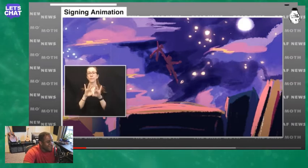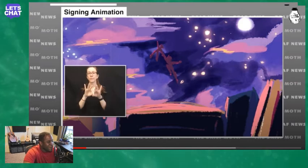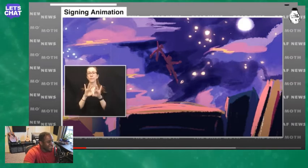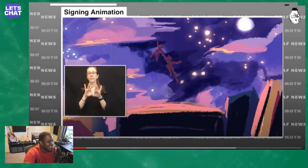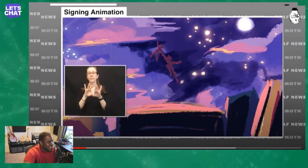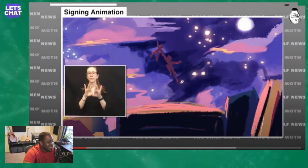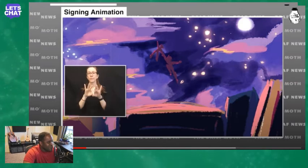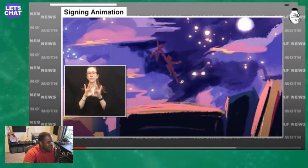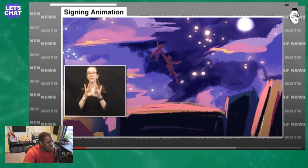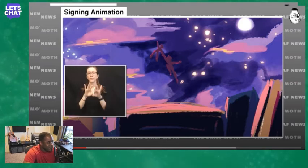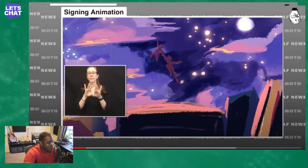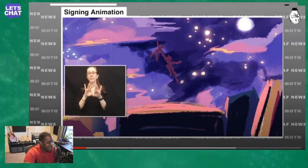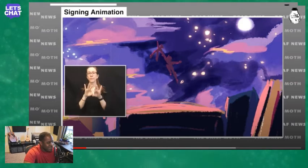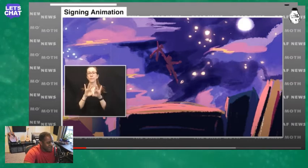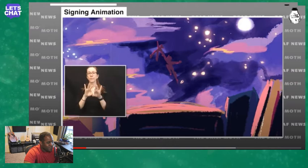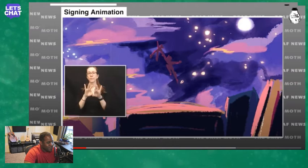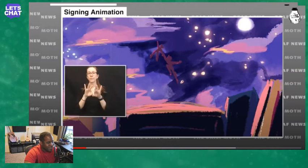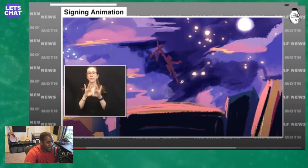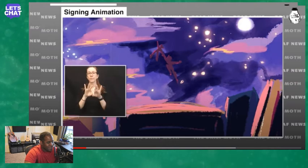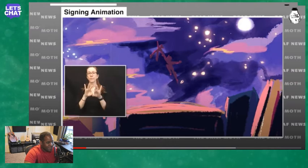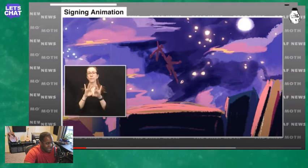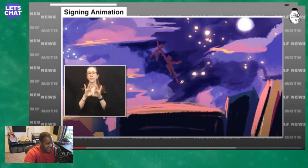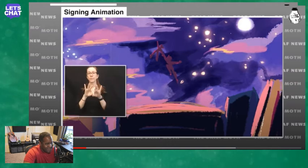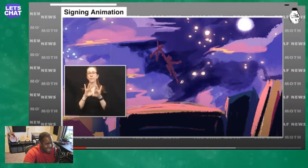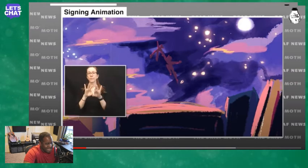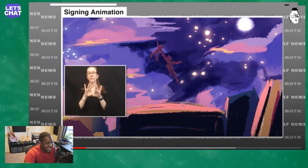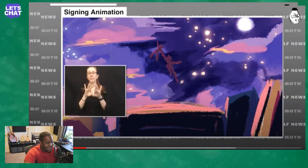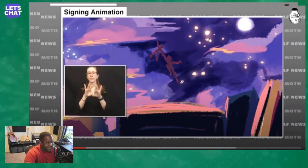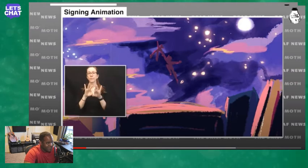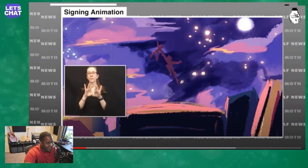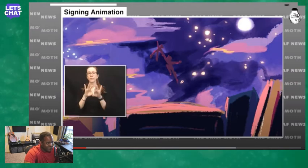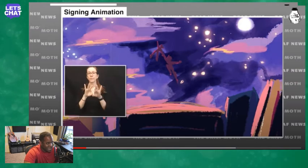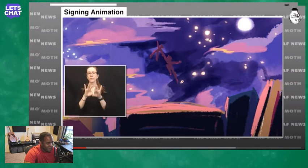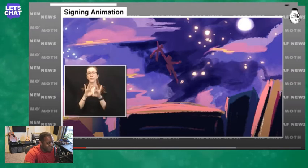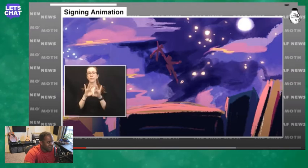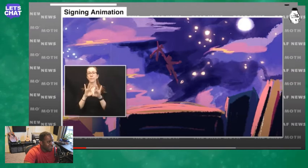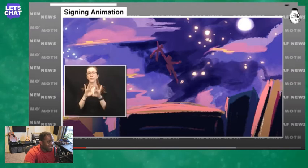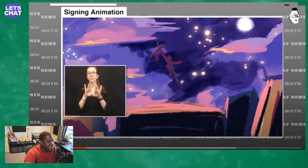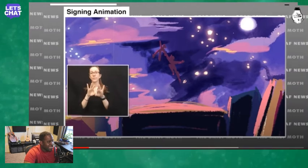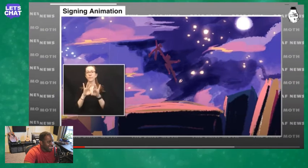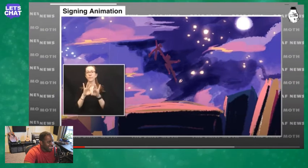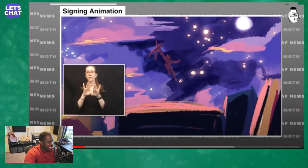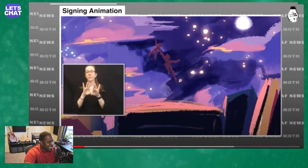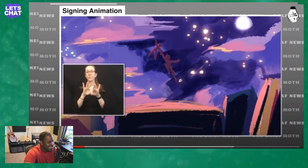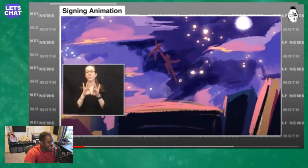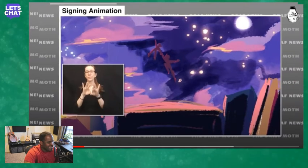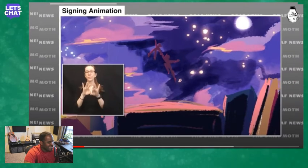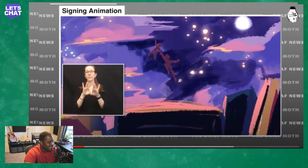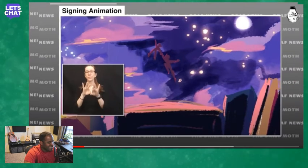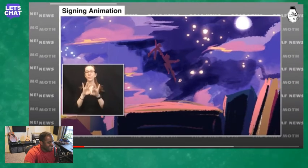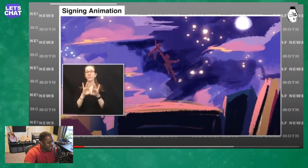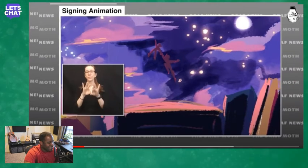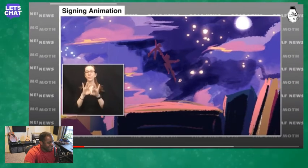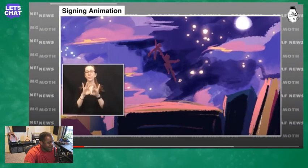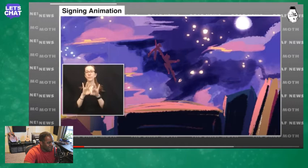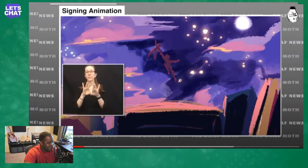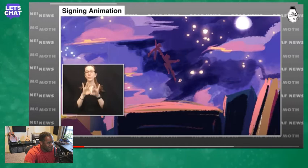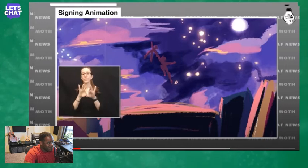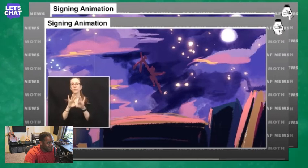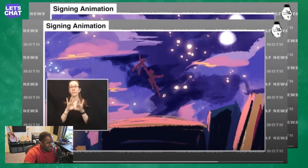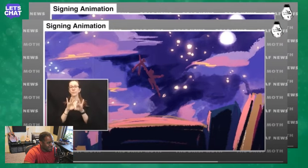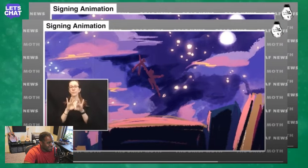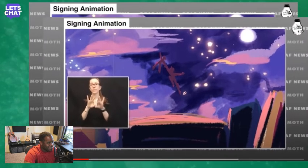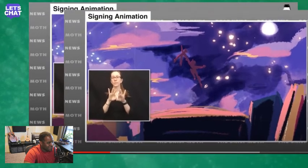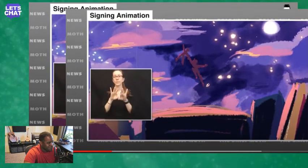Because one, this frame that I'm showing the video in is it full screen, and